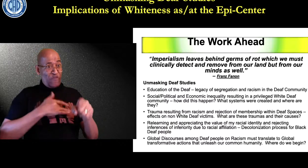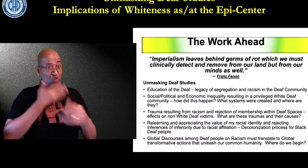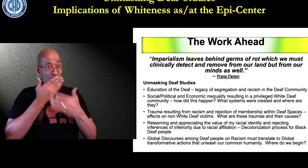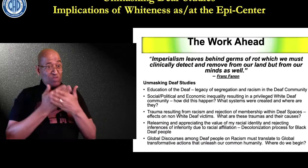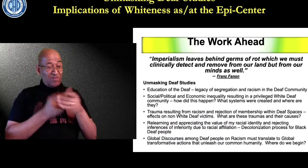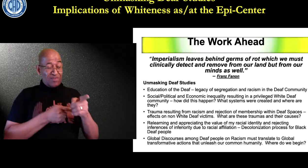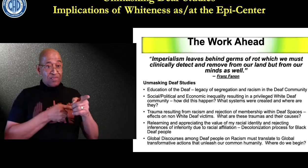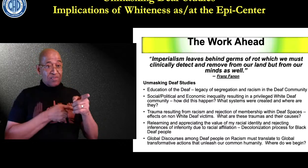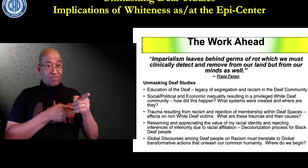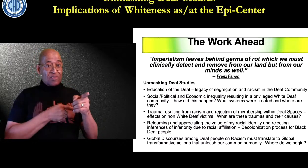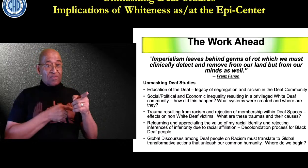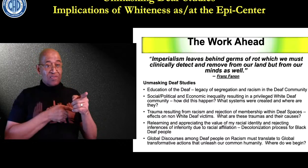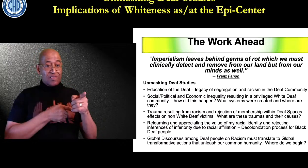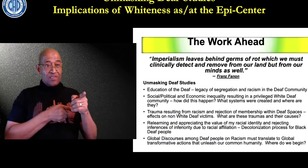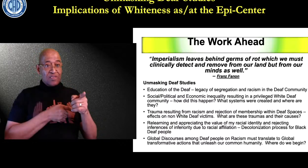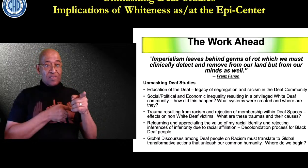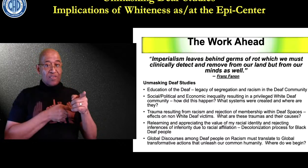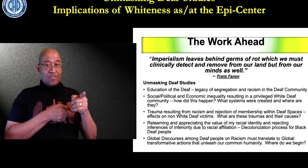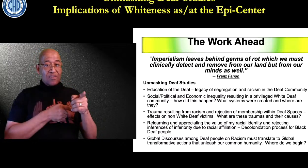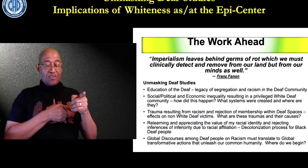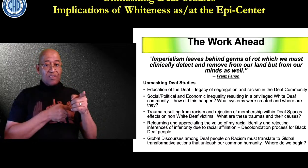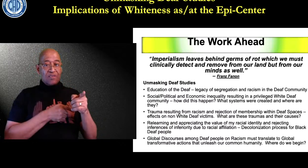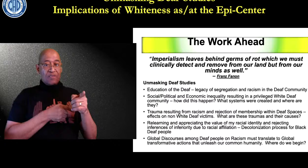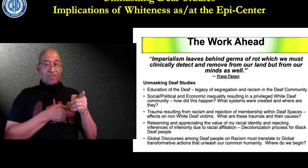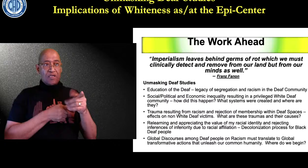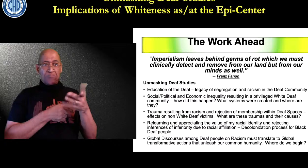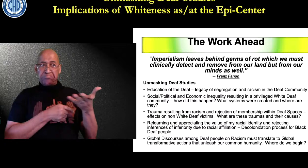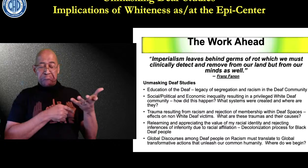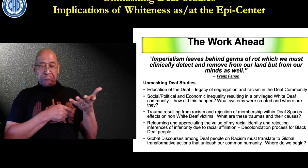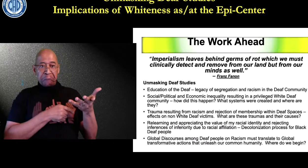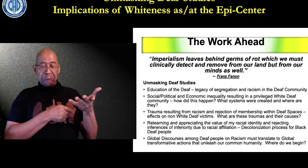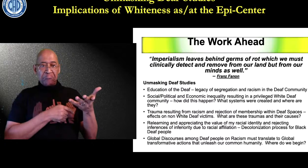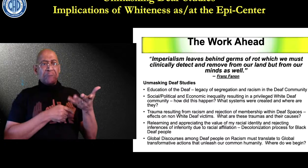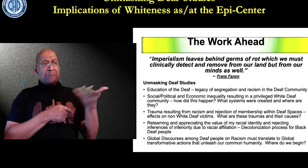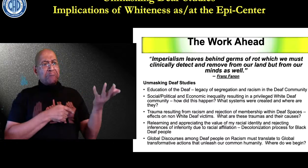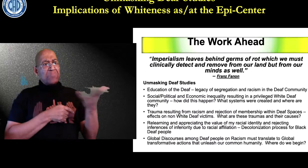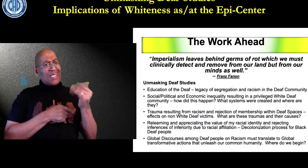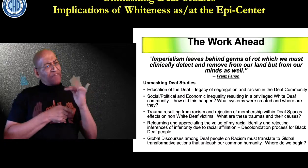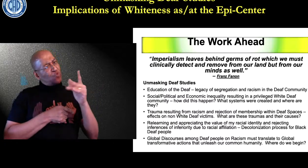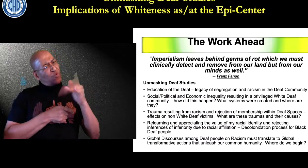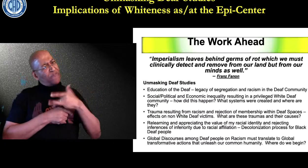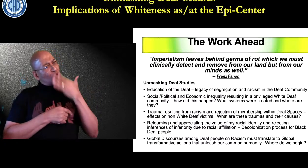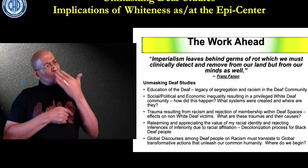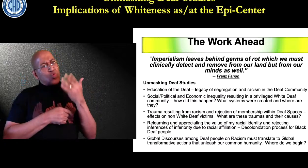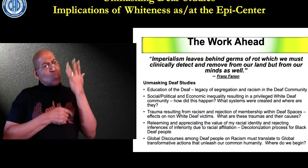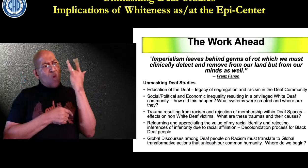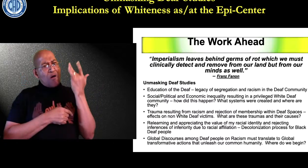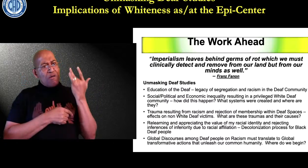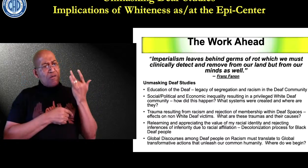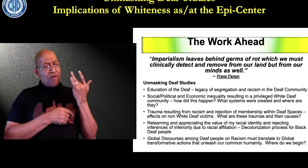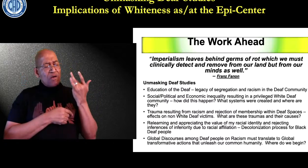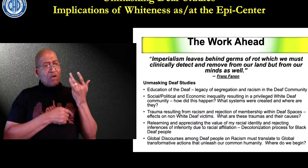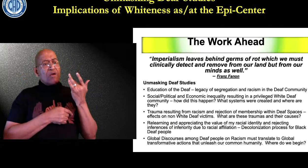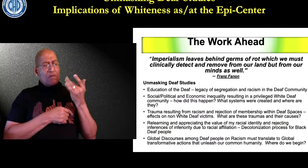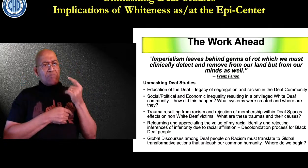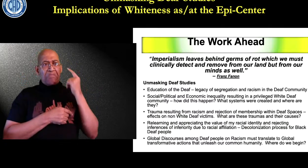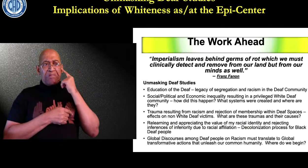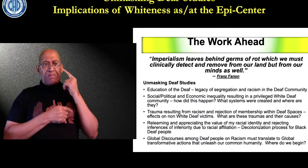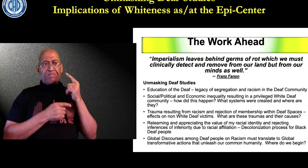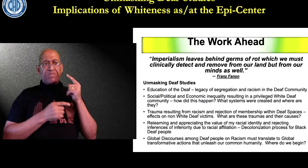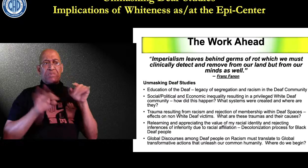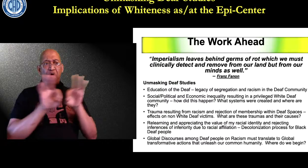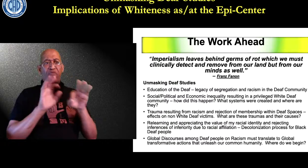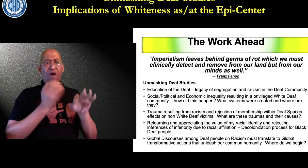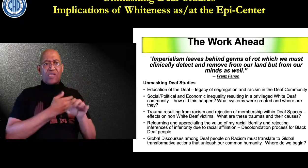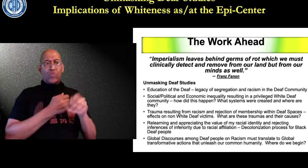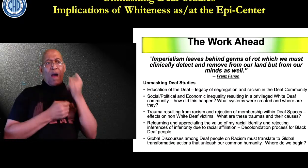What kind of satisfaction do you get from that? Is that some type of good pleasure? I'm really curious to know. Does